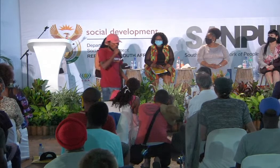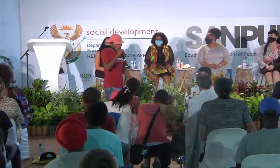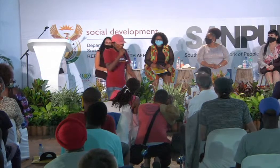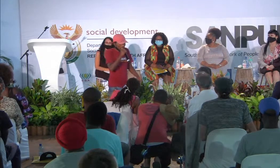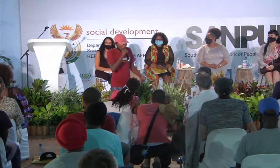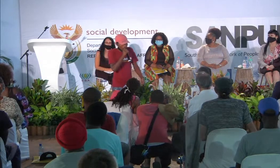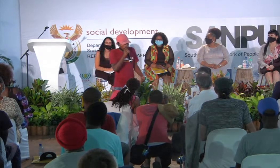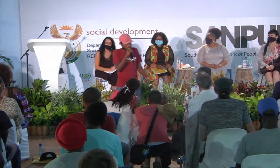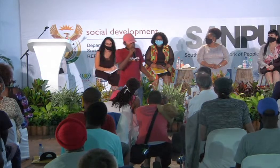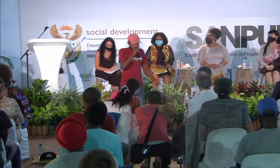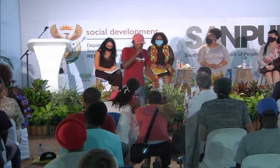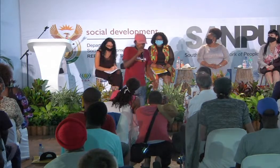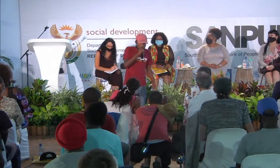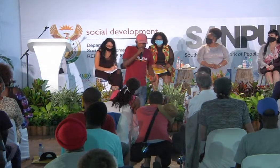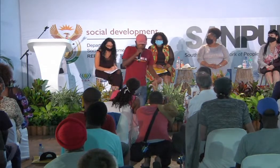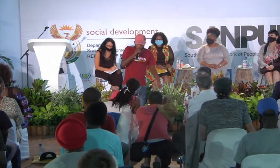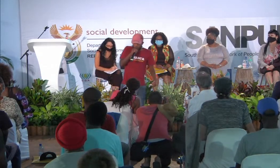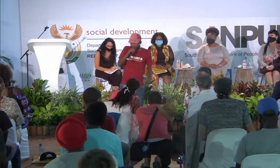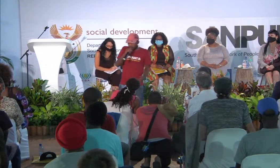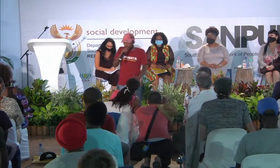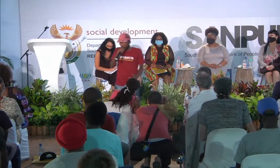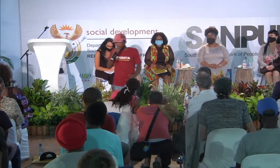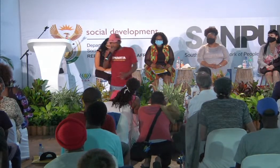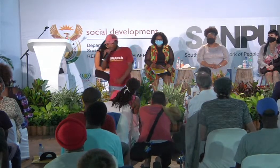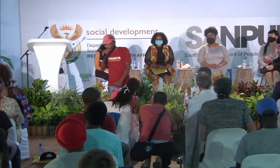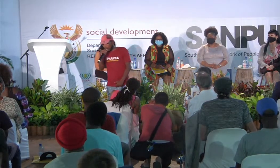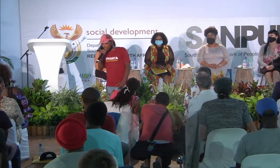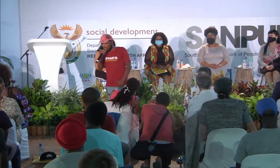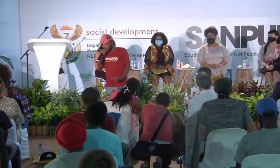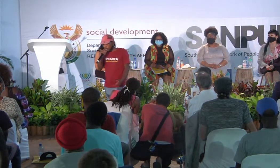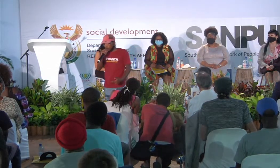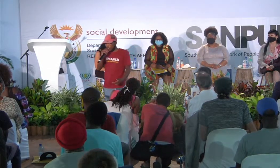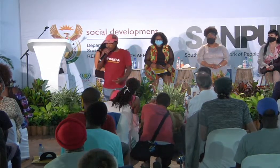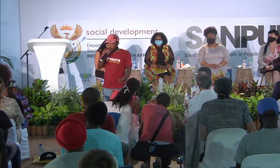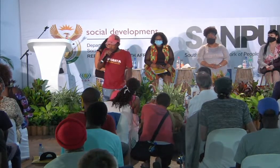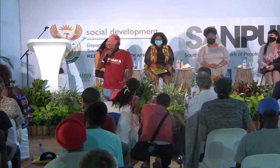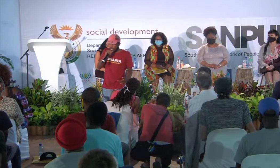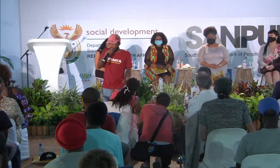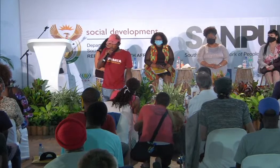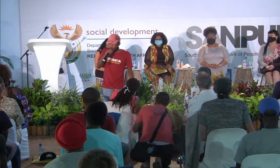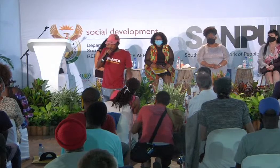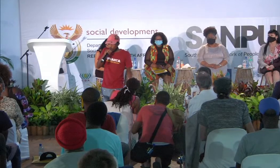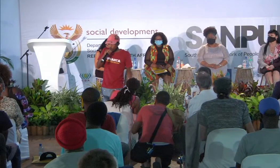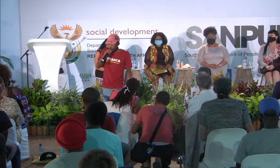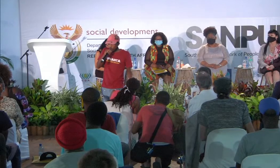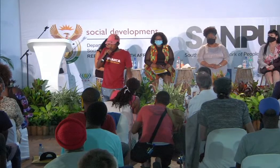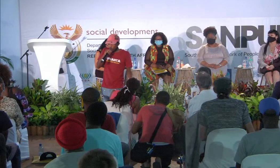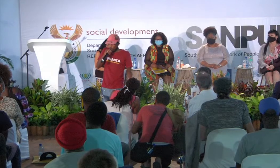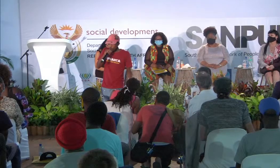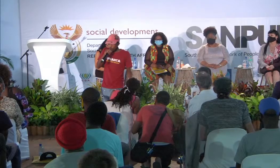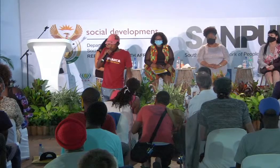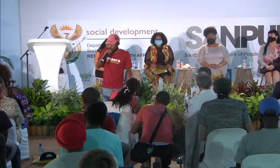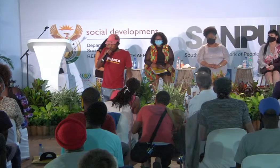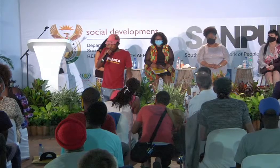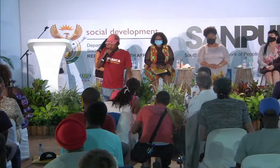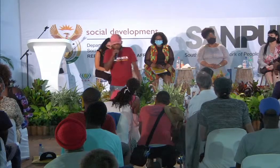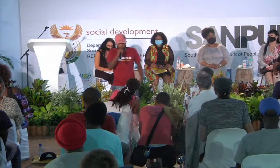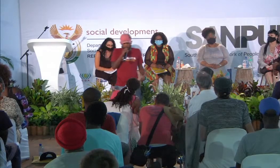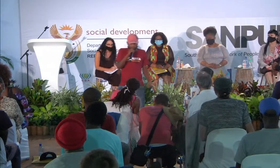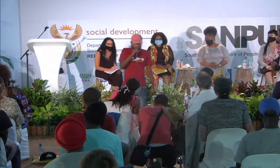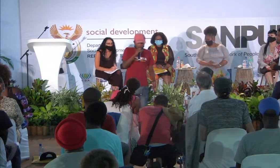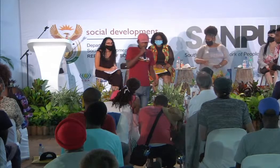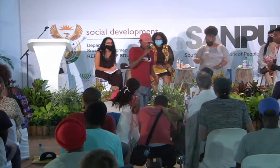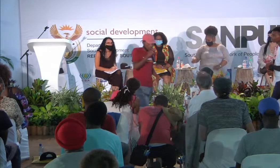ngigezo olwandle ngibalekela ukunuka buka ngizange ngibalekela ikhaya ngihlale eceleni kwakhona la kudayiswa khona uphaya ngikhuza uhebe phela mina